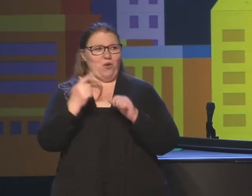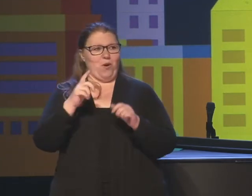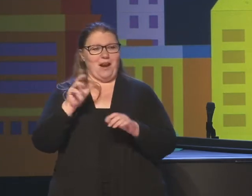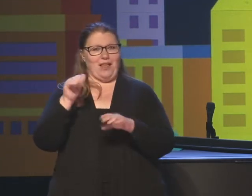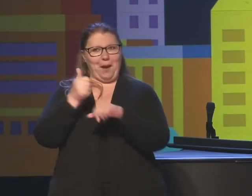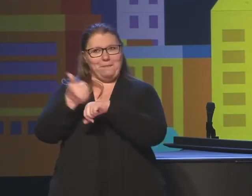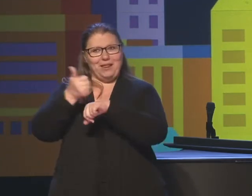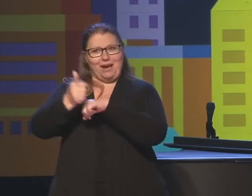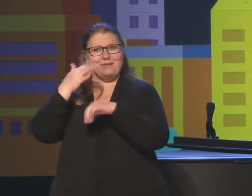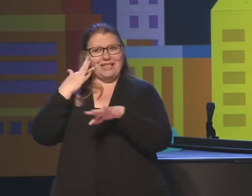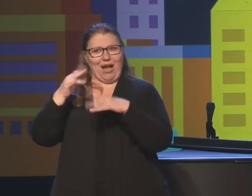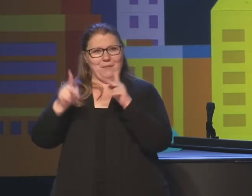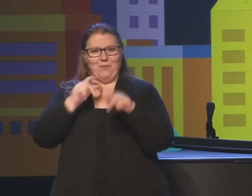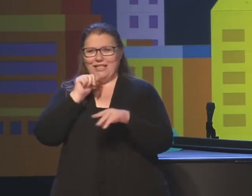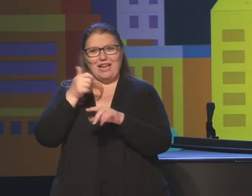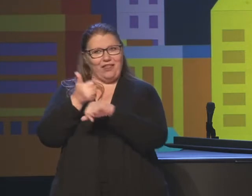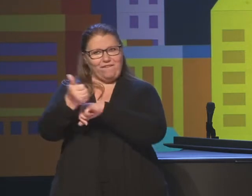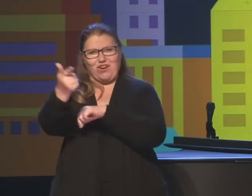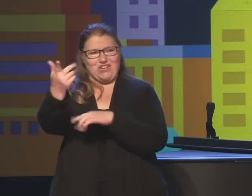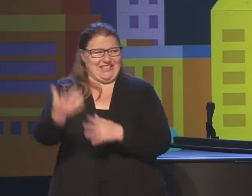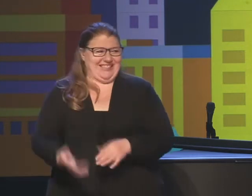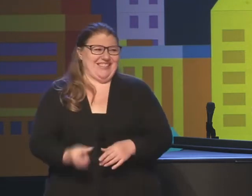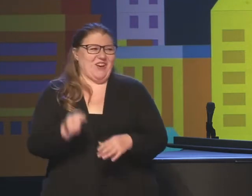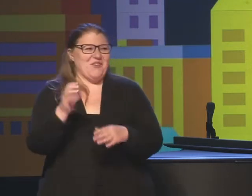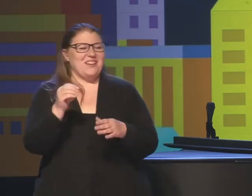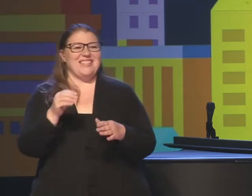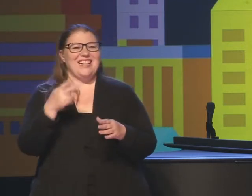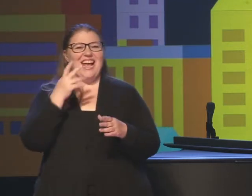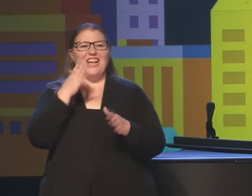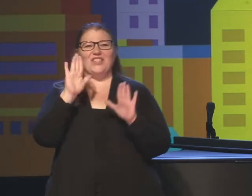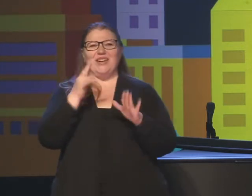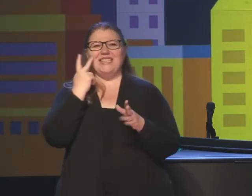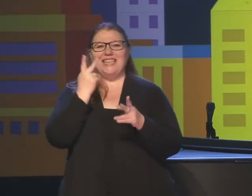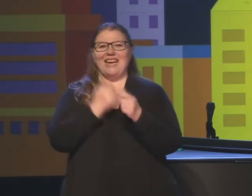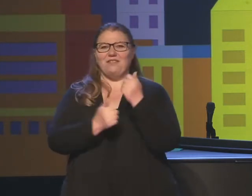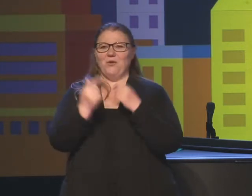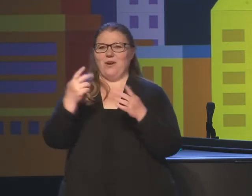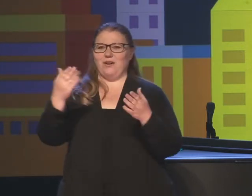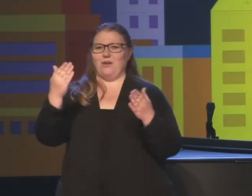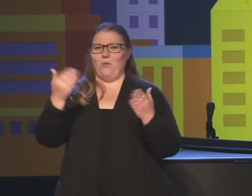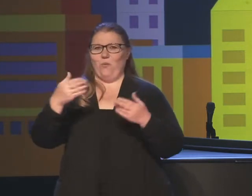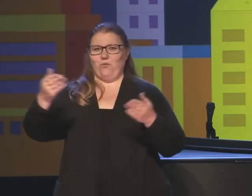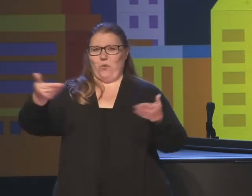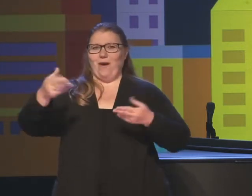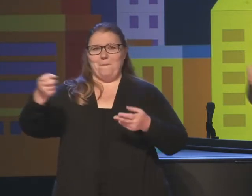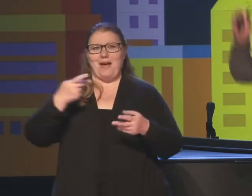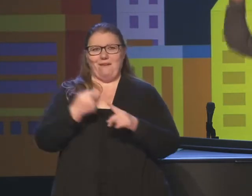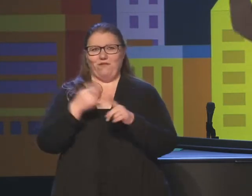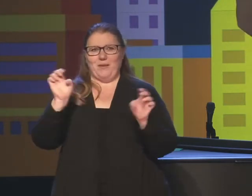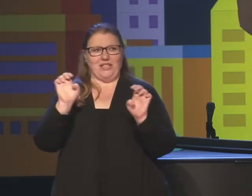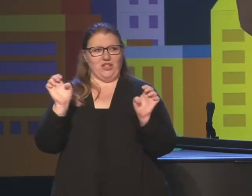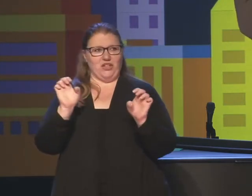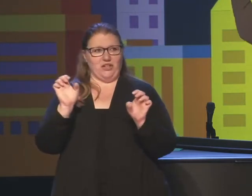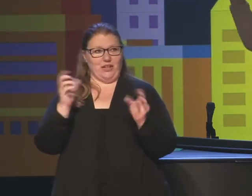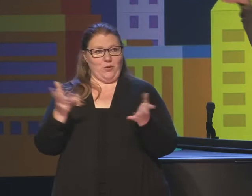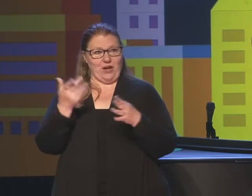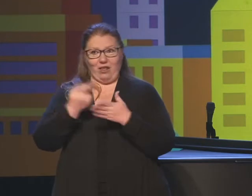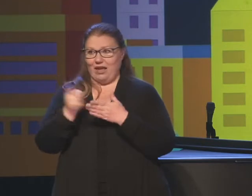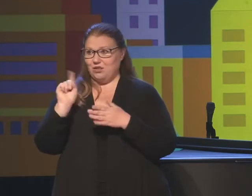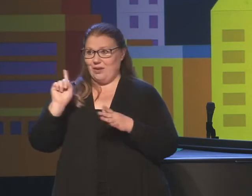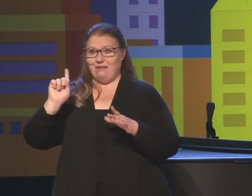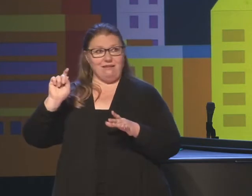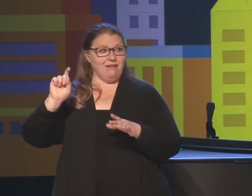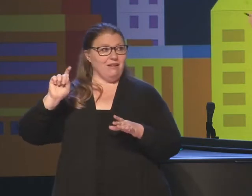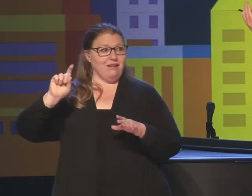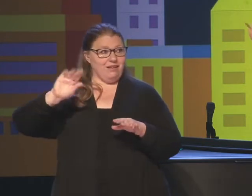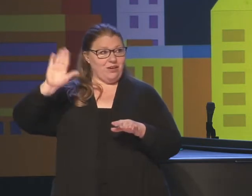them. It's good to see everybody. Welcome back from Easter. How many of you were here last week? Raise your hand up nice and high. Like all of you